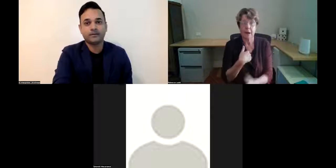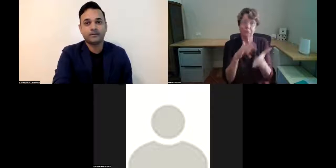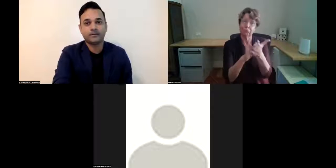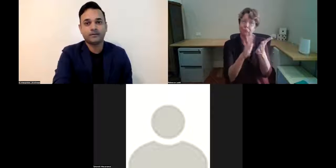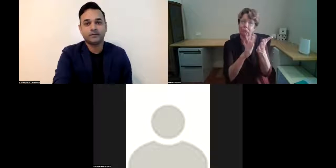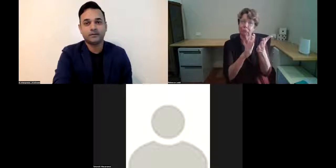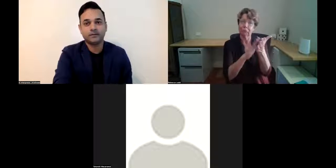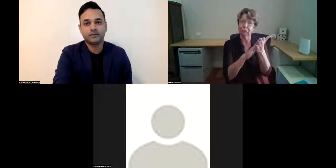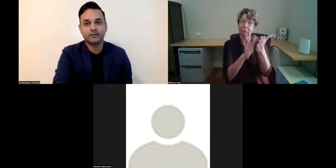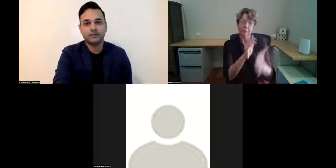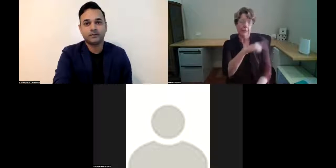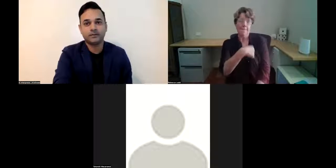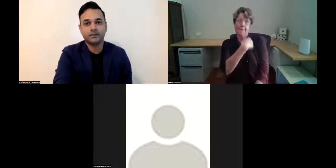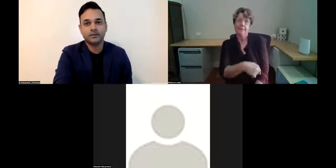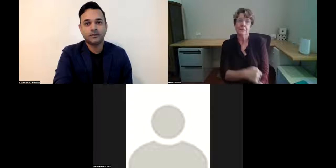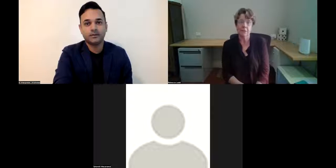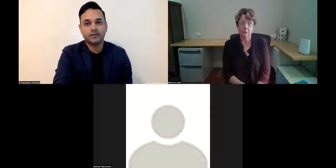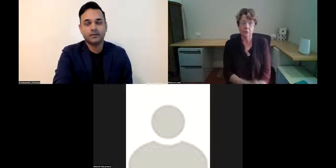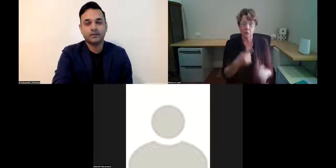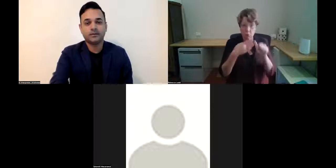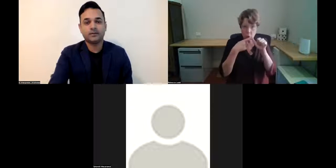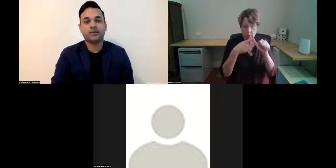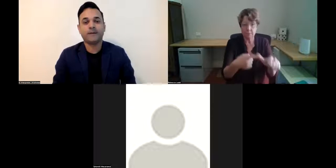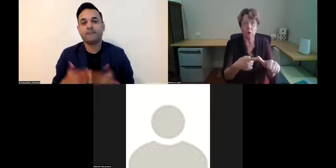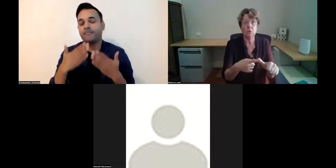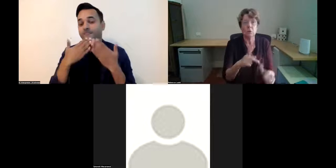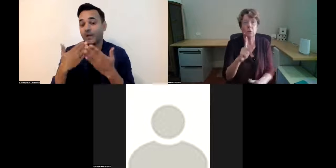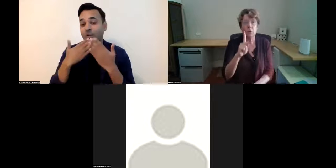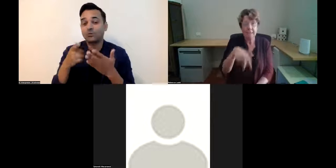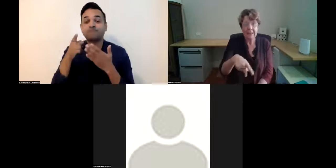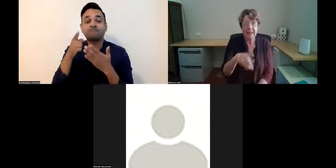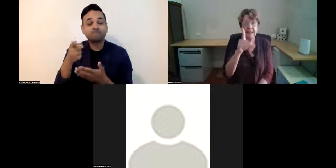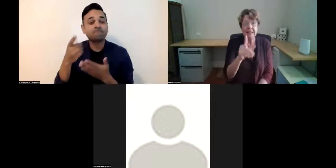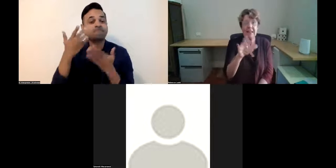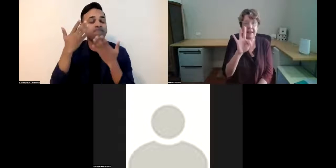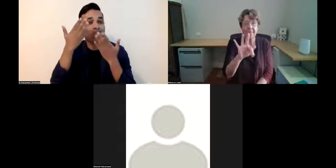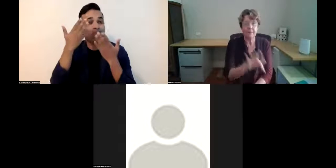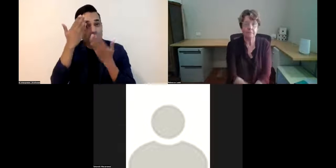the commitment to increase funding to the Pacific Disability Forum. We truly appreciate that.